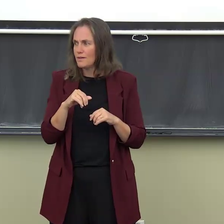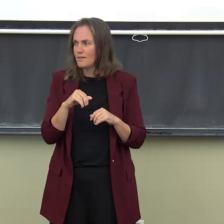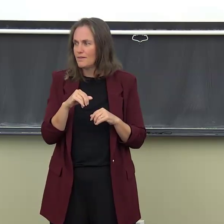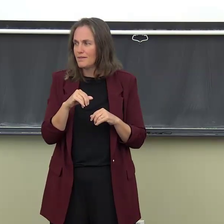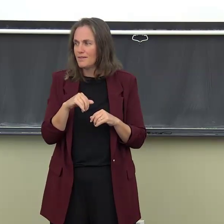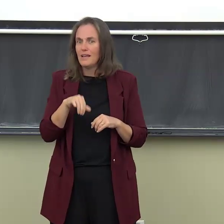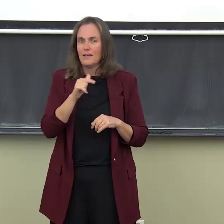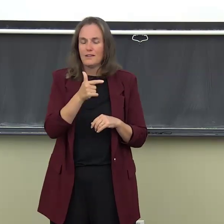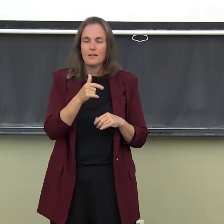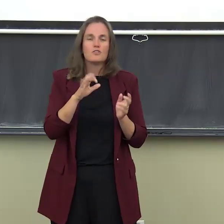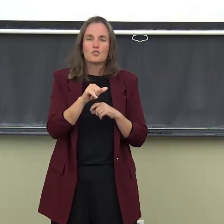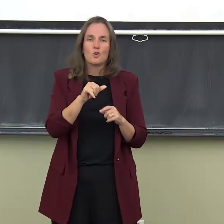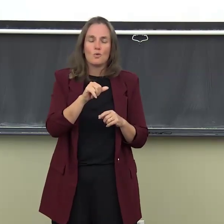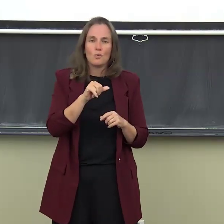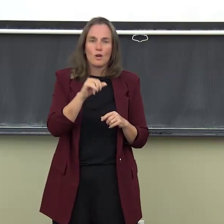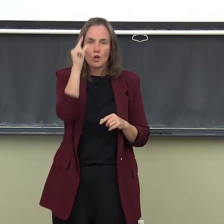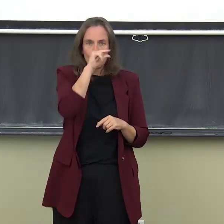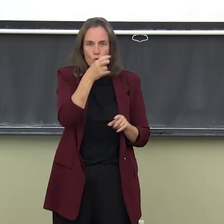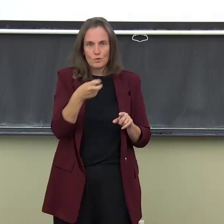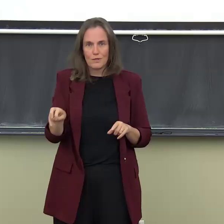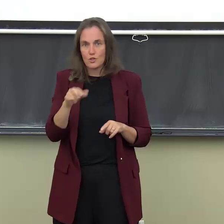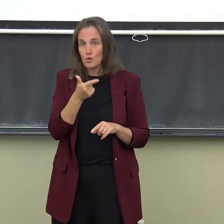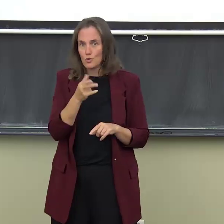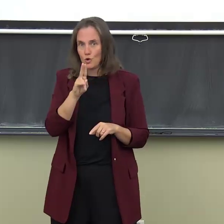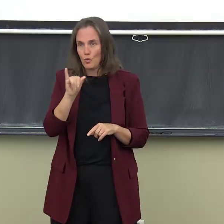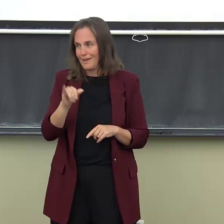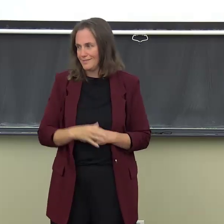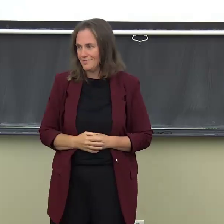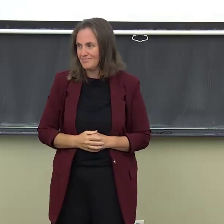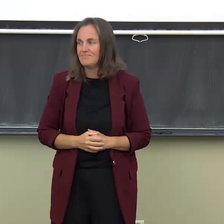well, there was a bunch of fear around that then too, but we're being. Yeah.